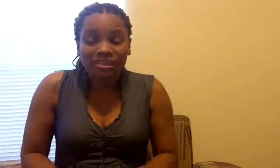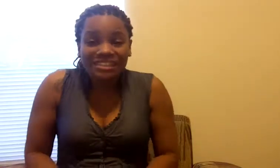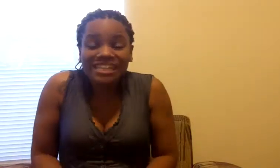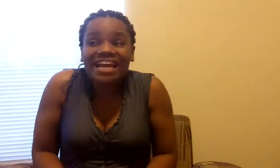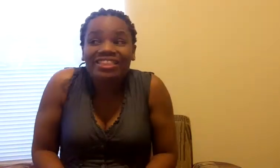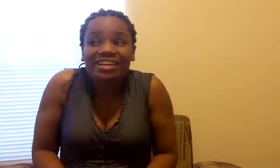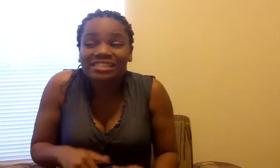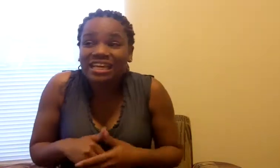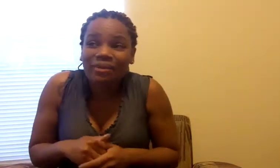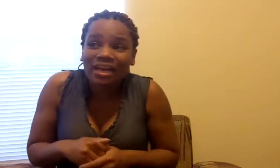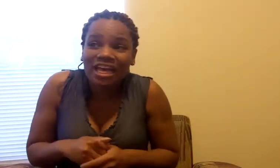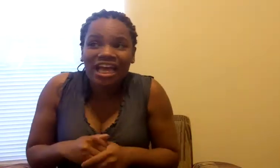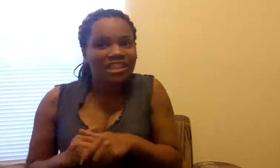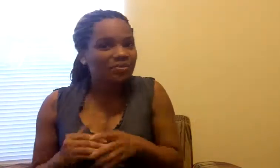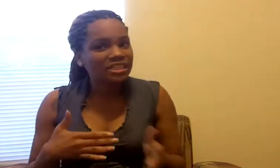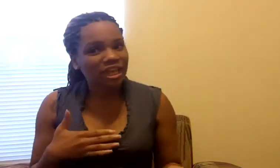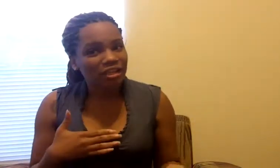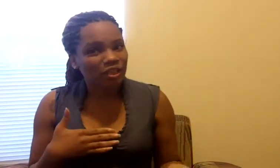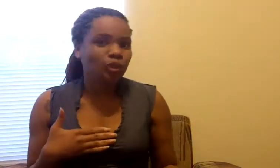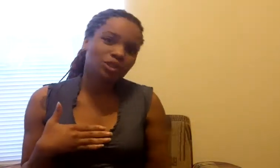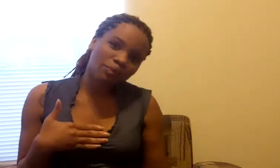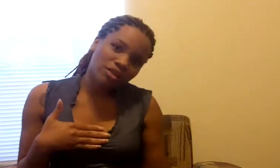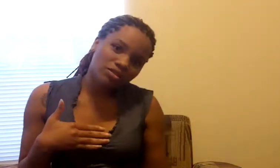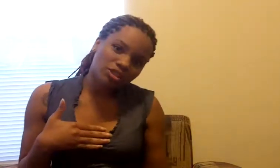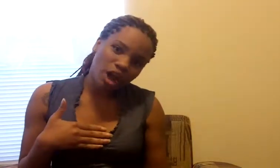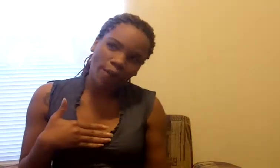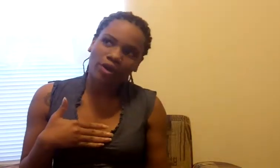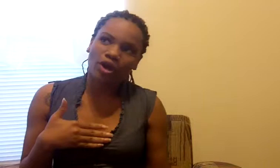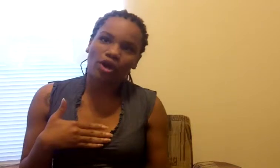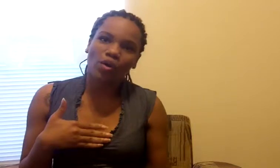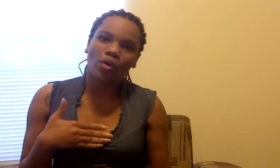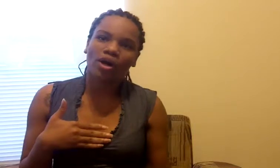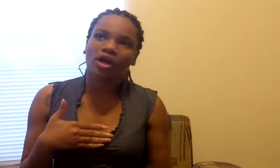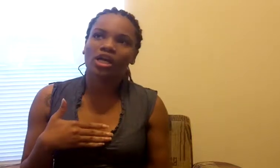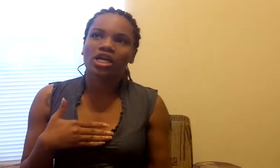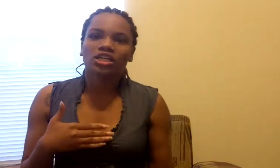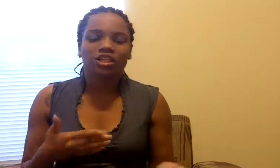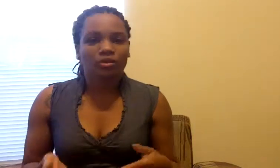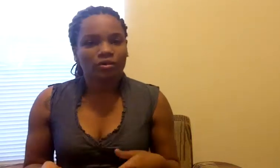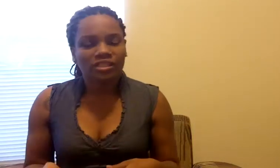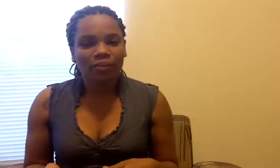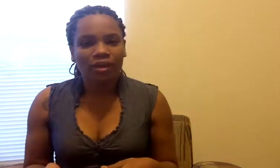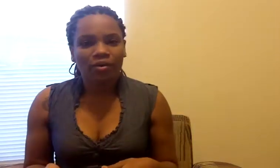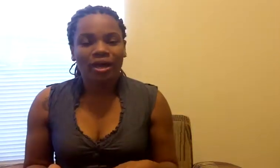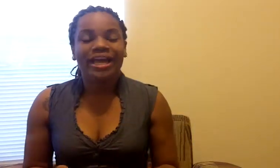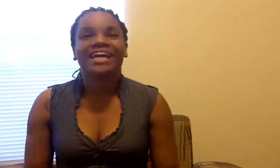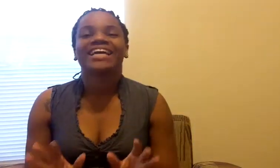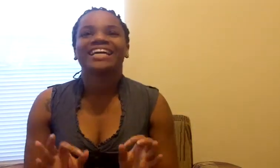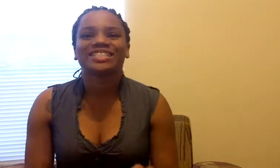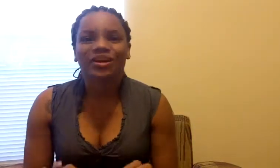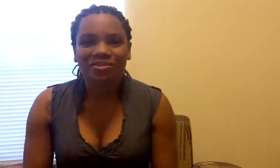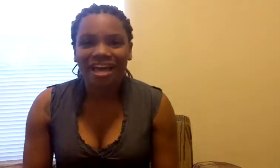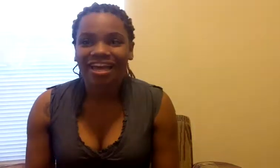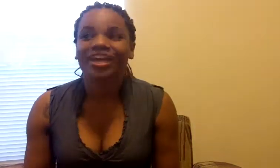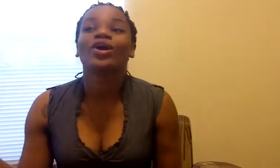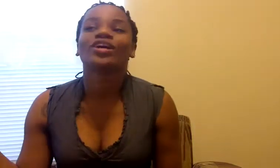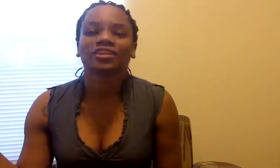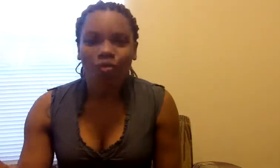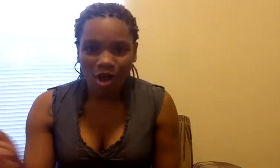will just stand there timid. They'll be scared to go to the pencil sharpener or to throw something away. It's okay. Walk